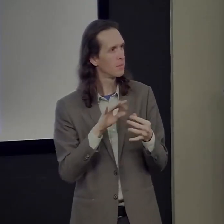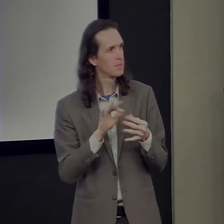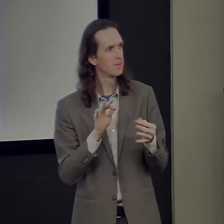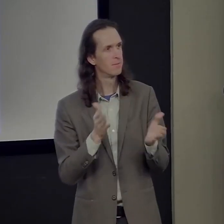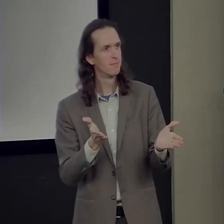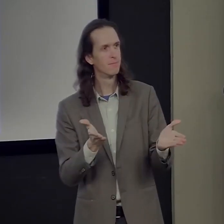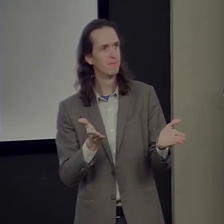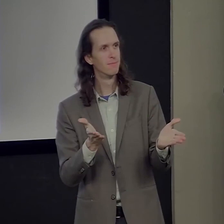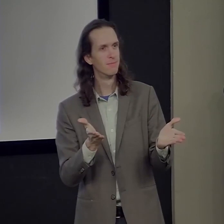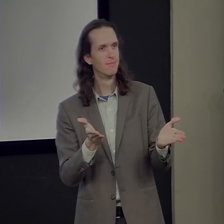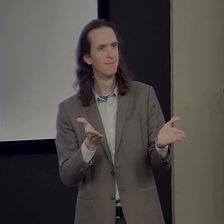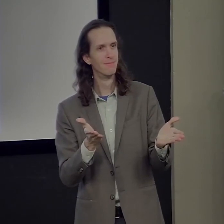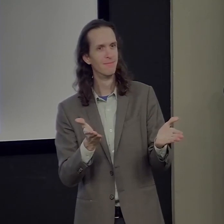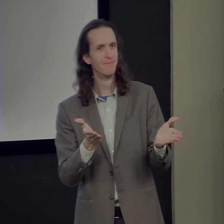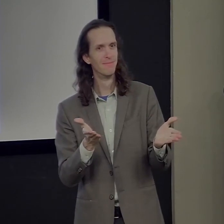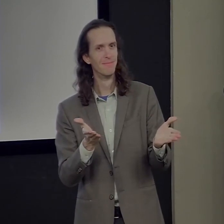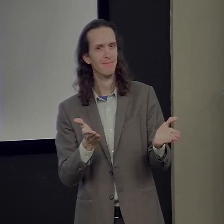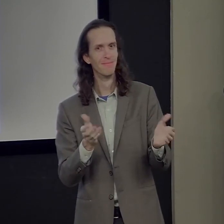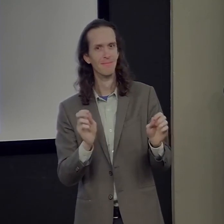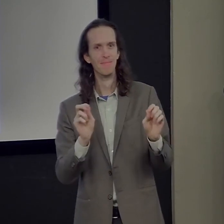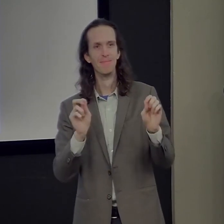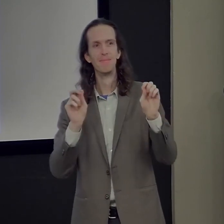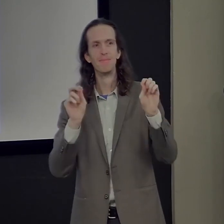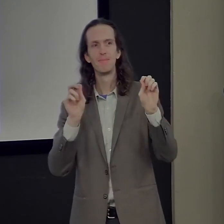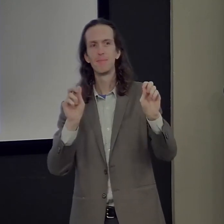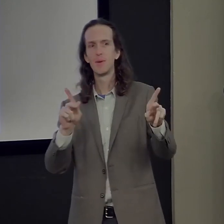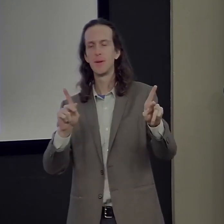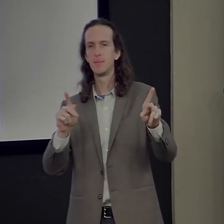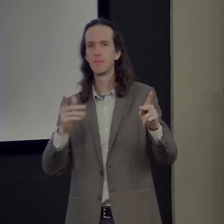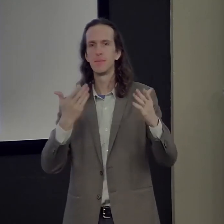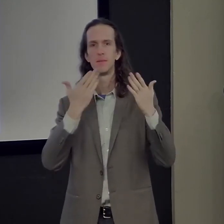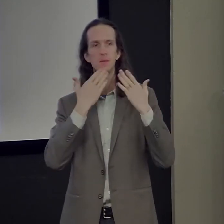Okay, last call for questions.